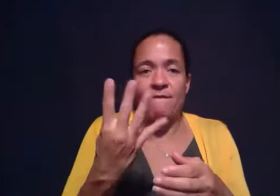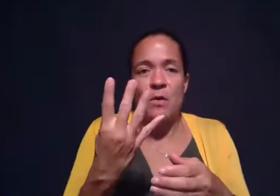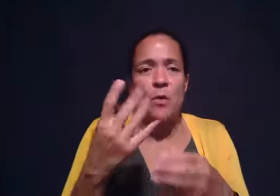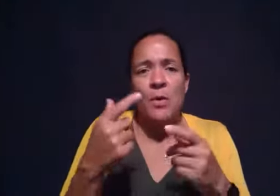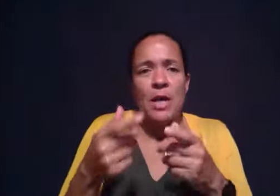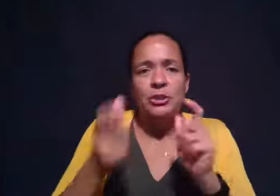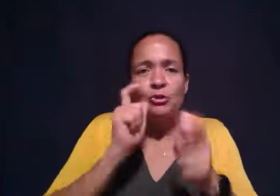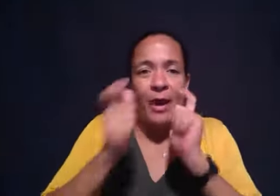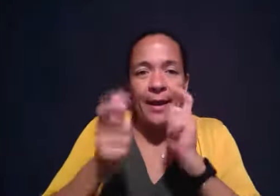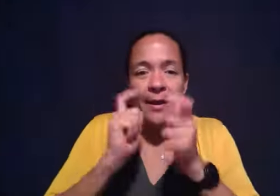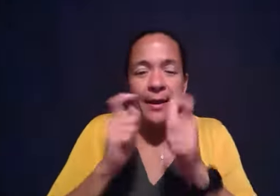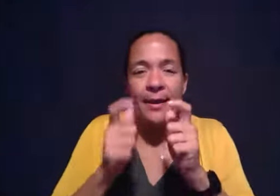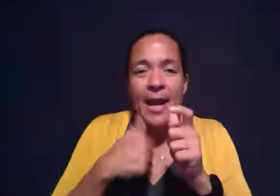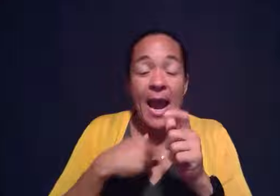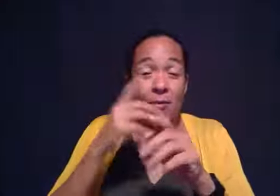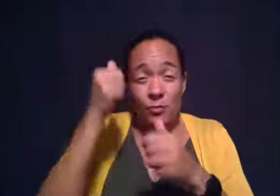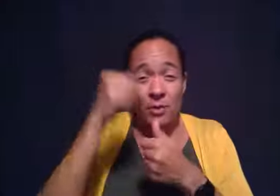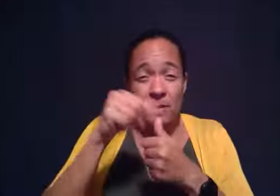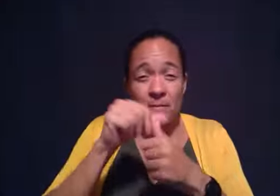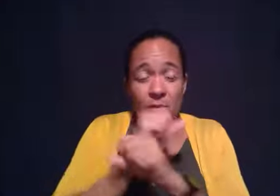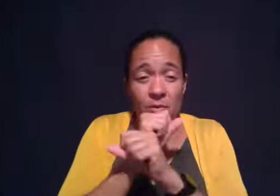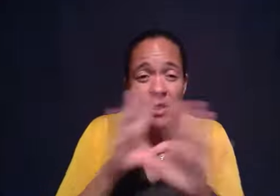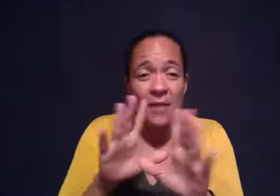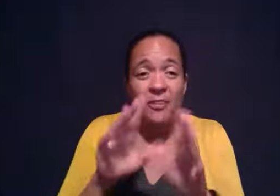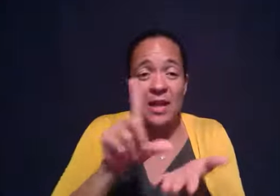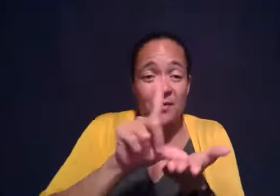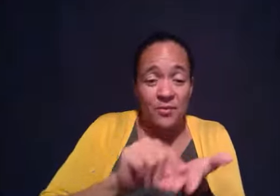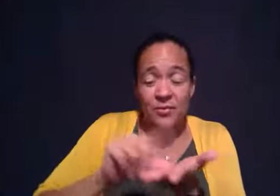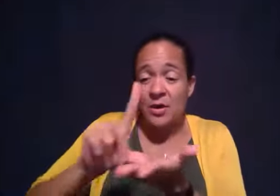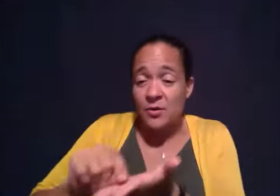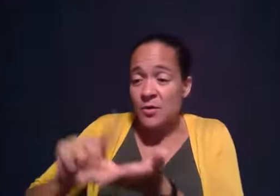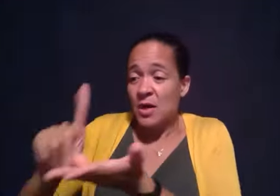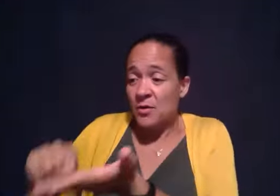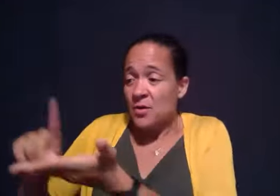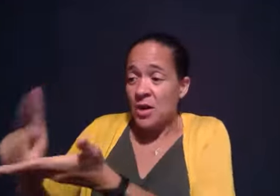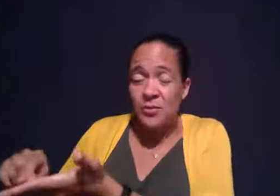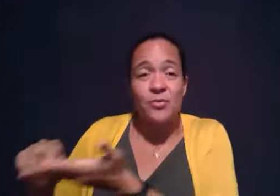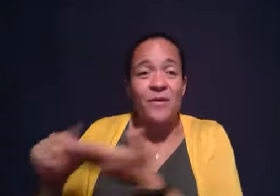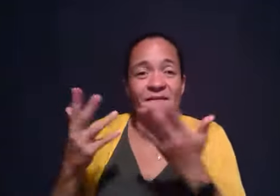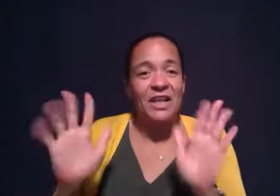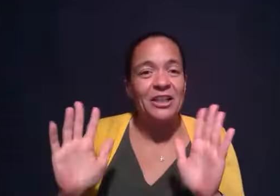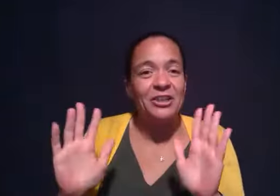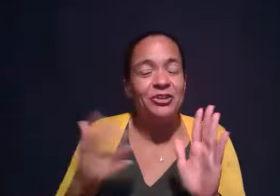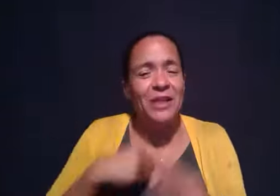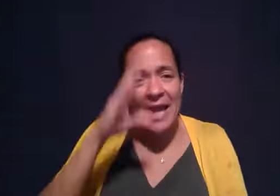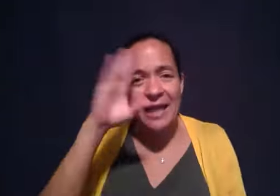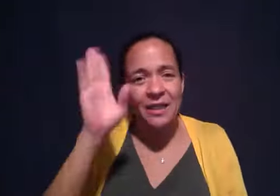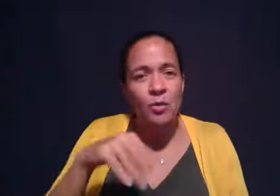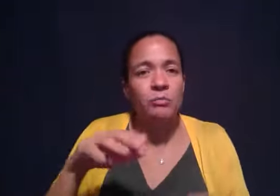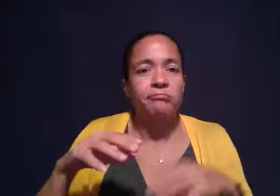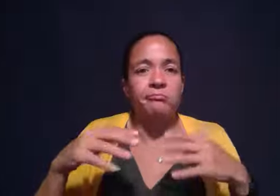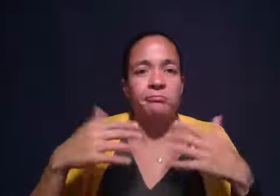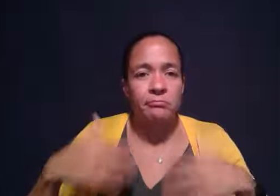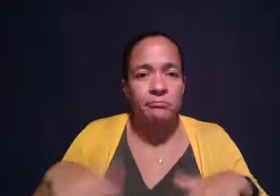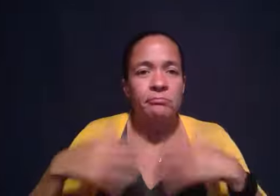I looked down and the glasses were empty. And I knew how dangerous it was for me to drink and drive after I